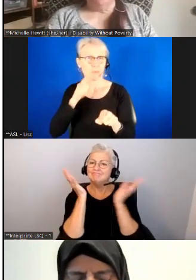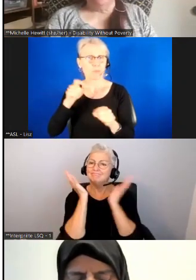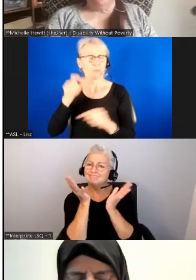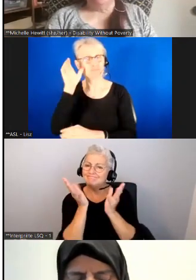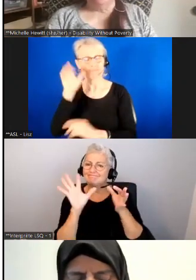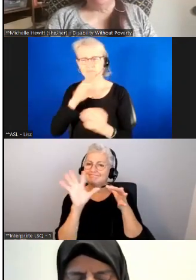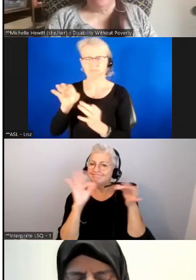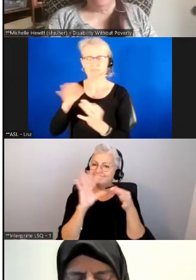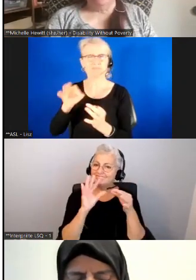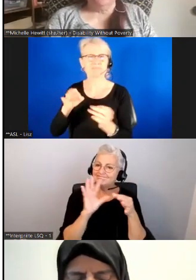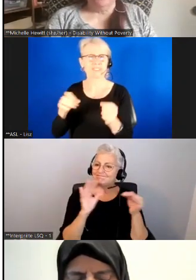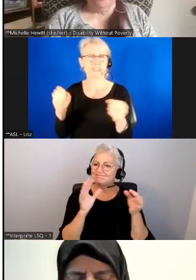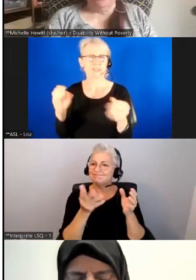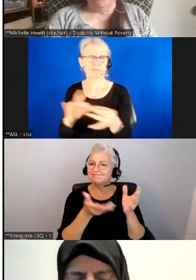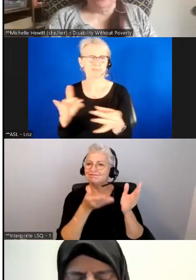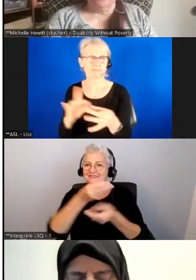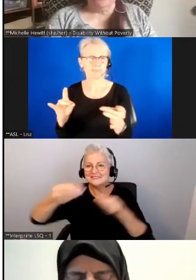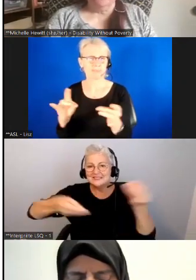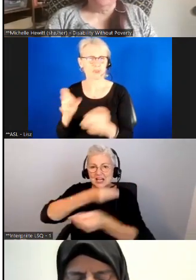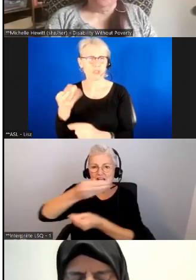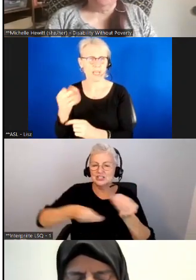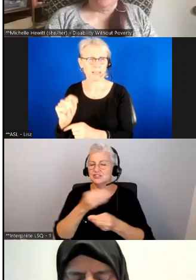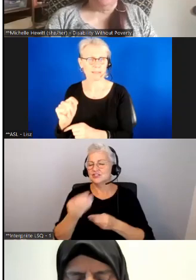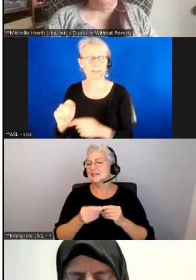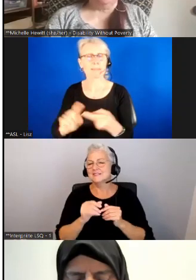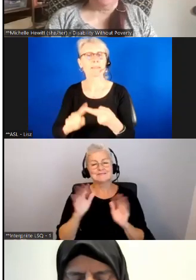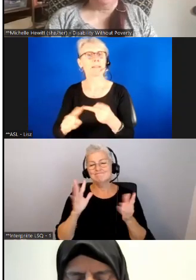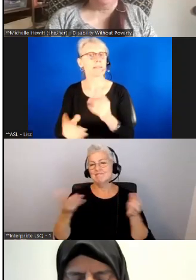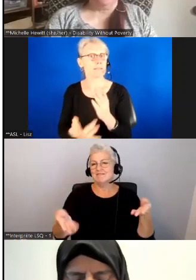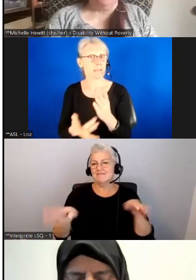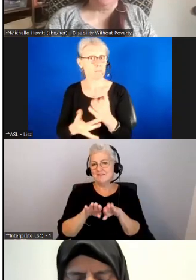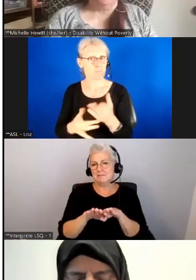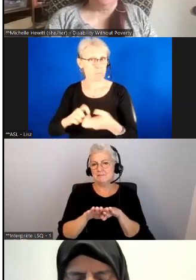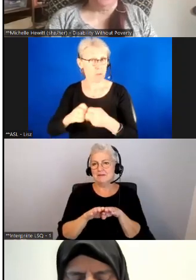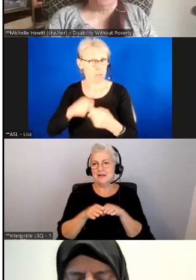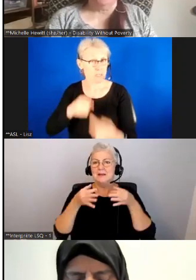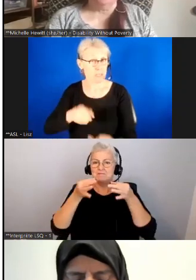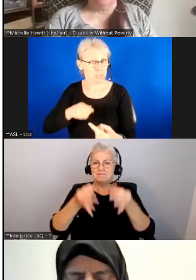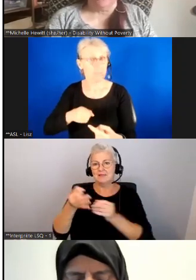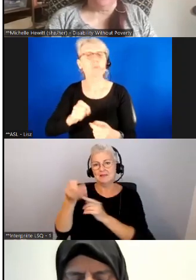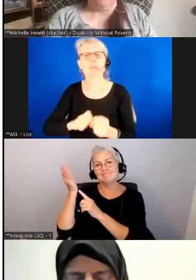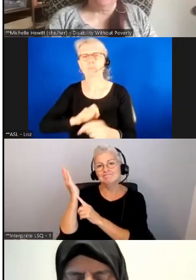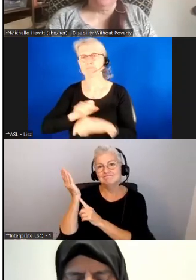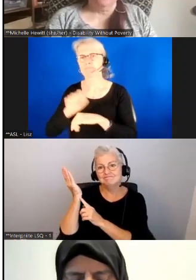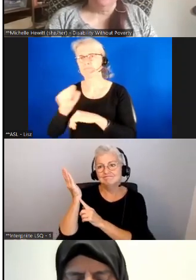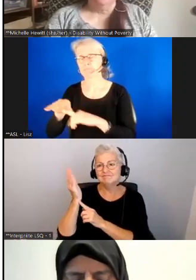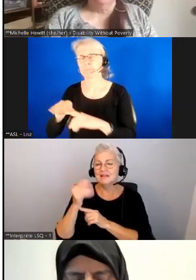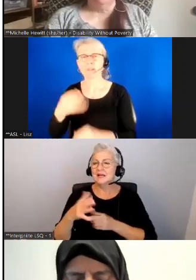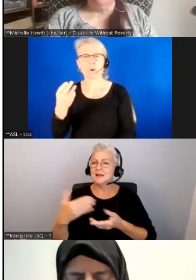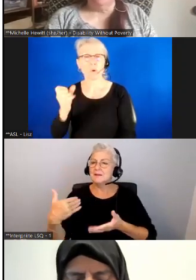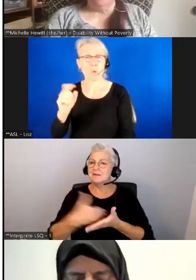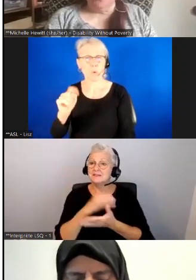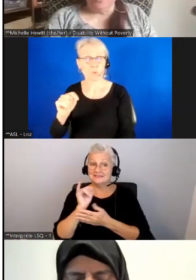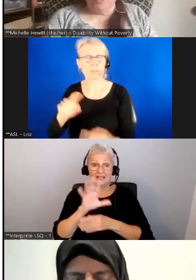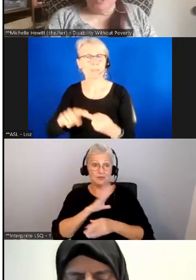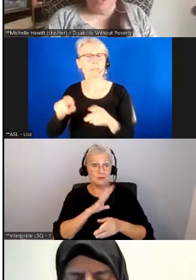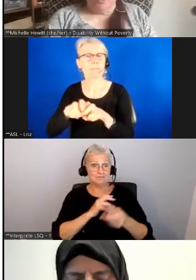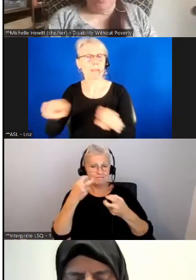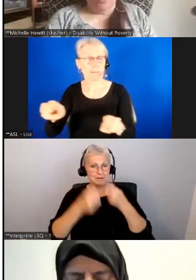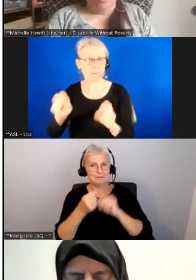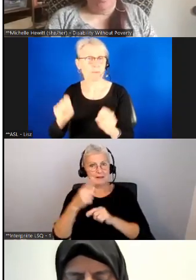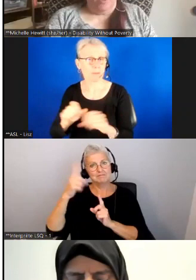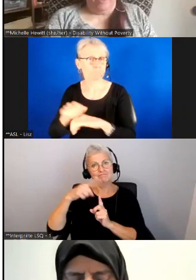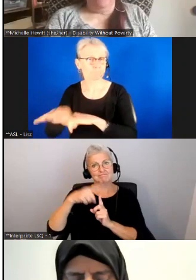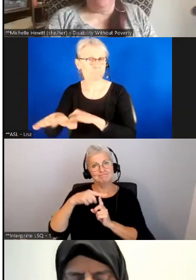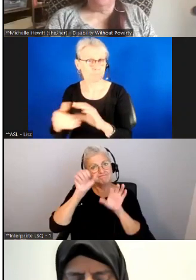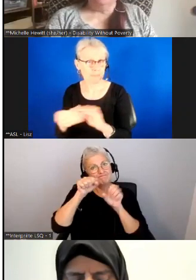are experiencing technical difficulties, you will be able to send a chat message to hosts and panelists. For all the